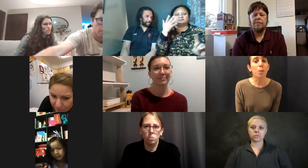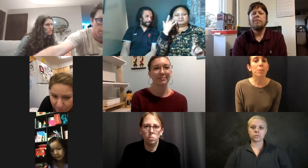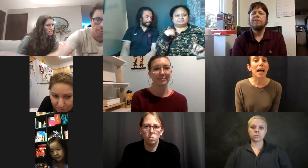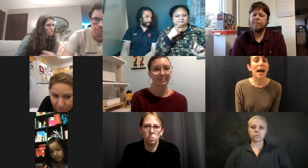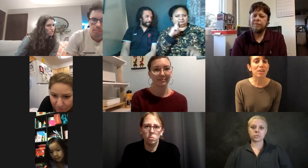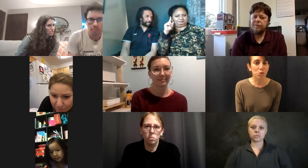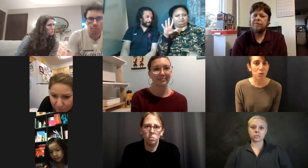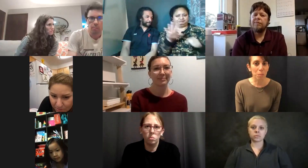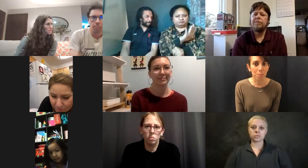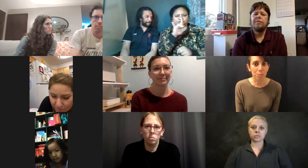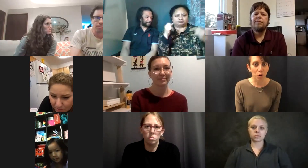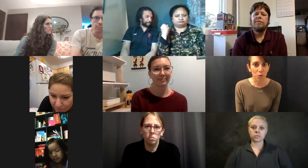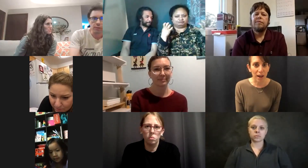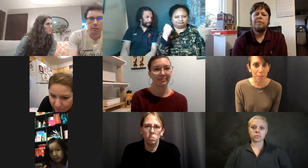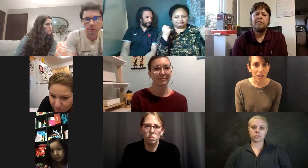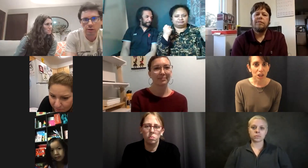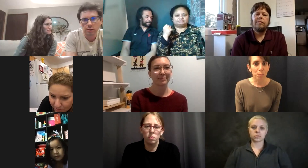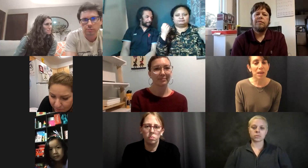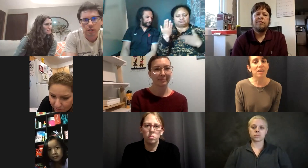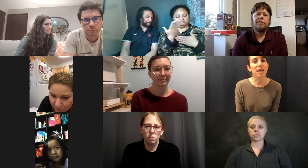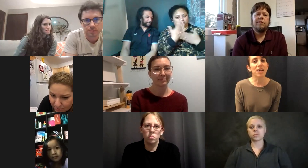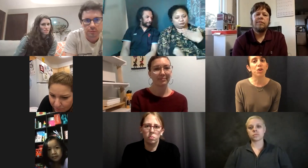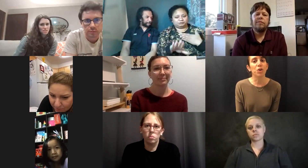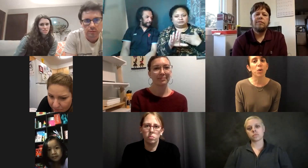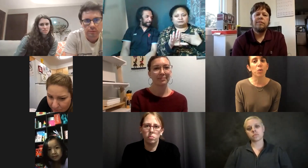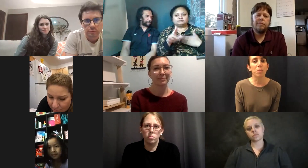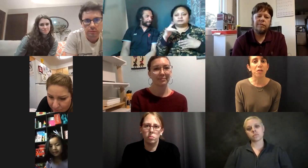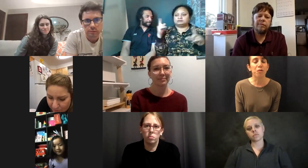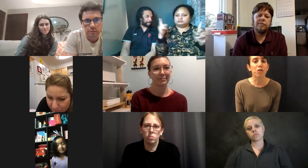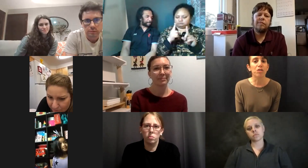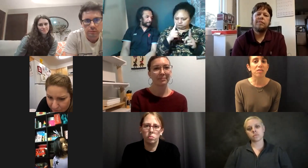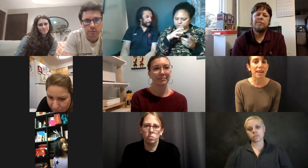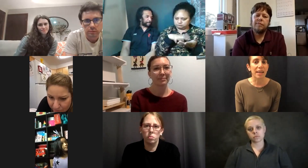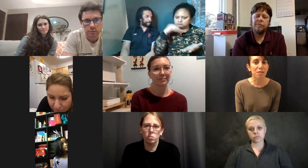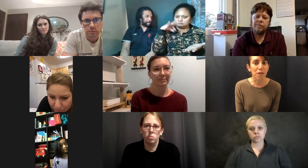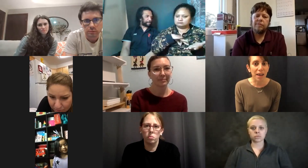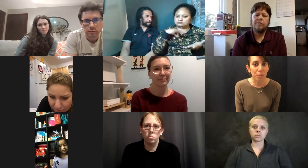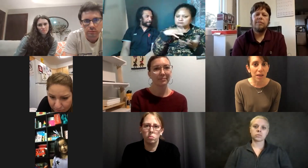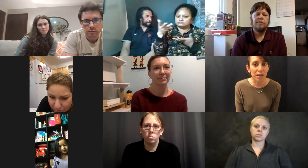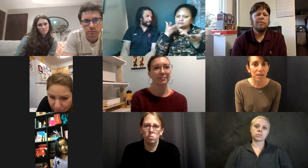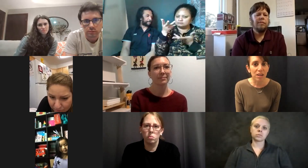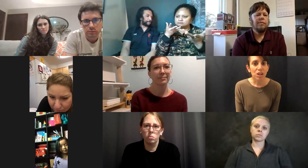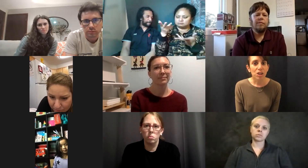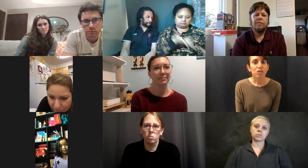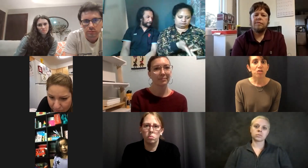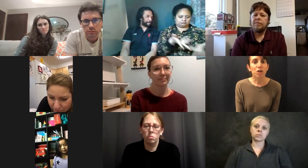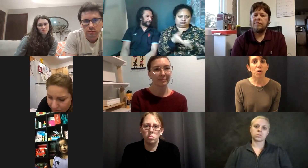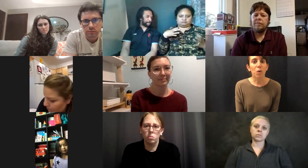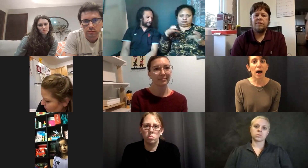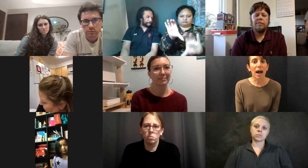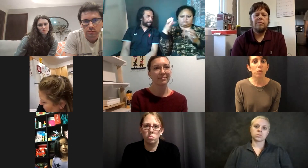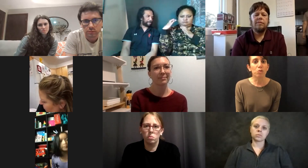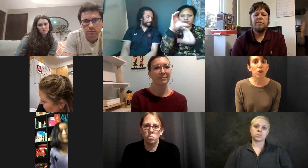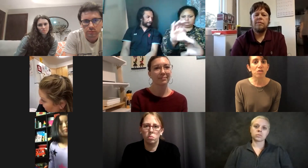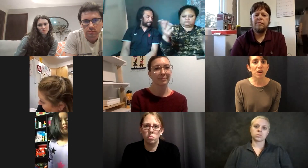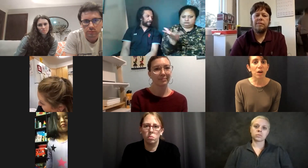should apply to the PIP program because I knew it would be a full signing environment. So